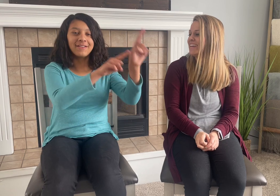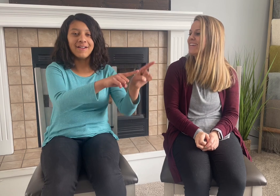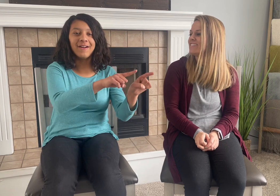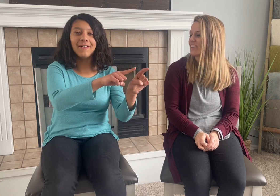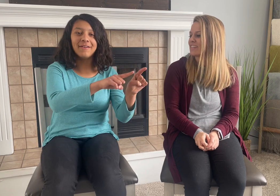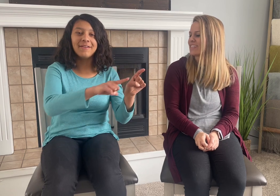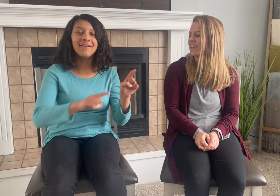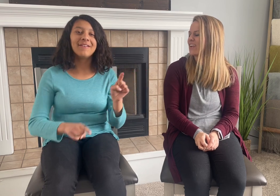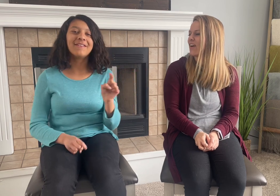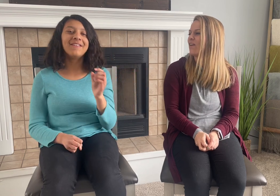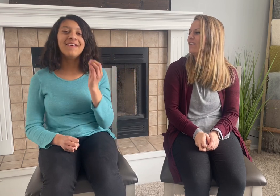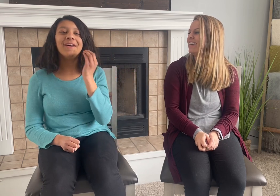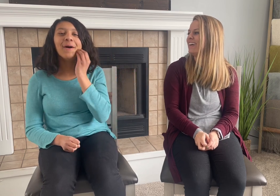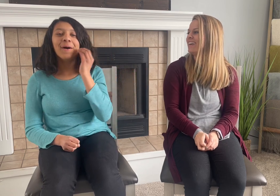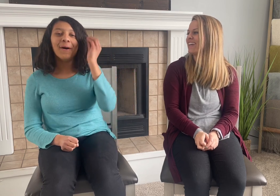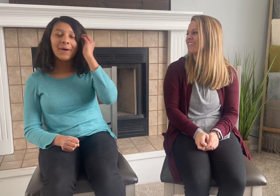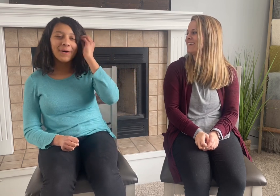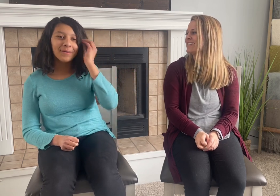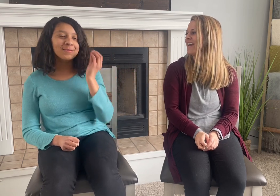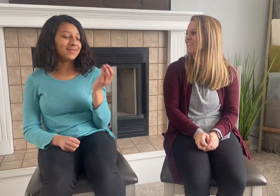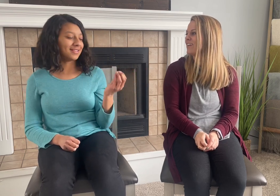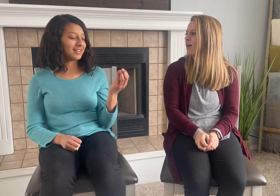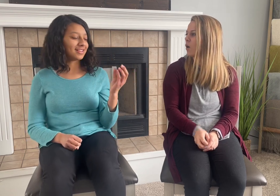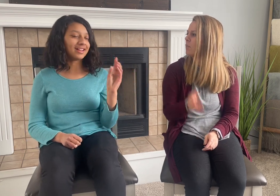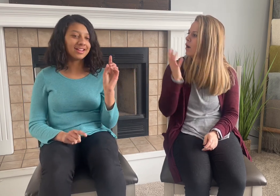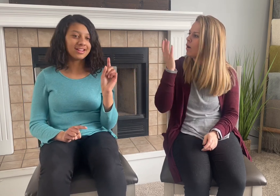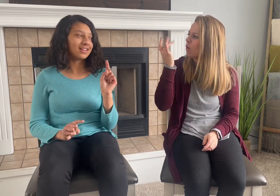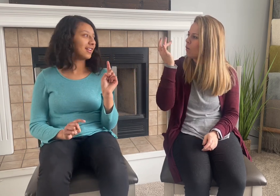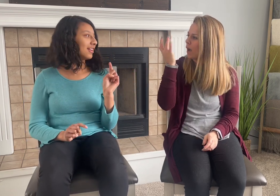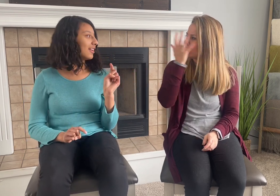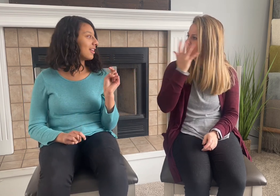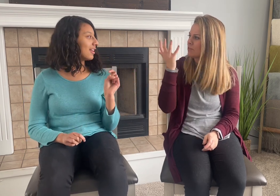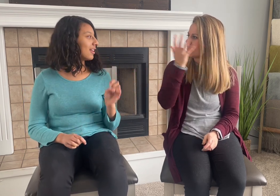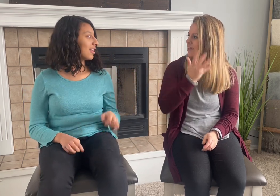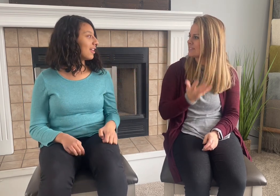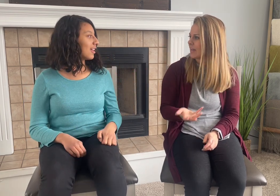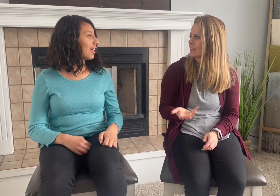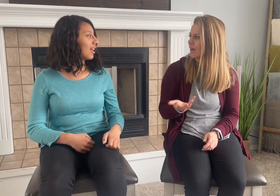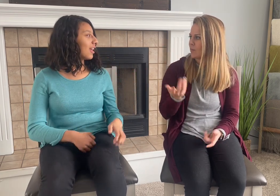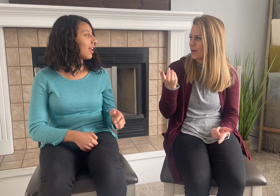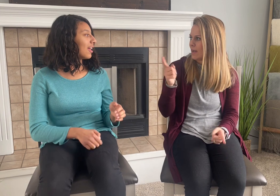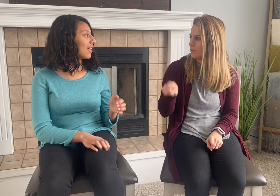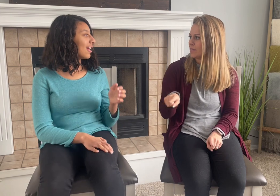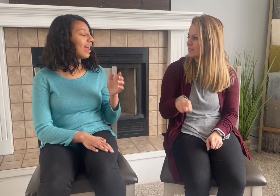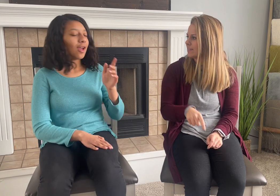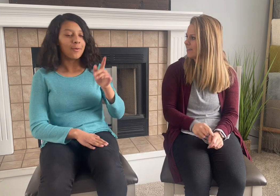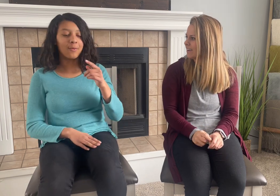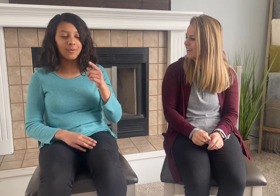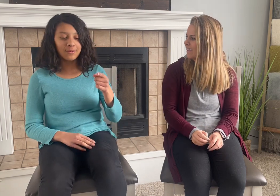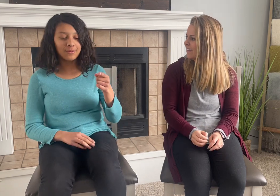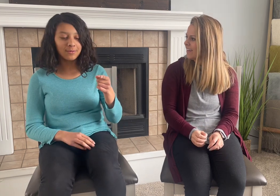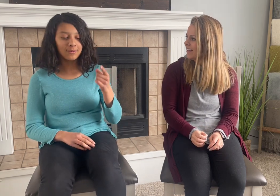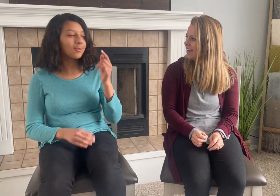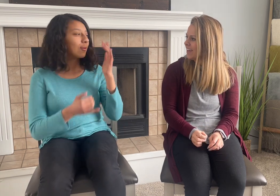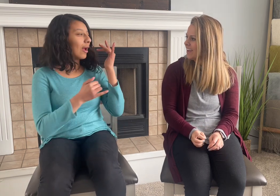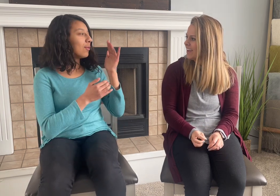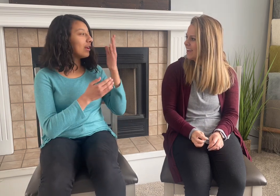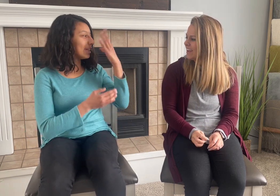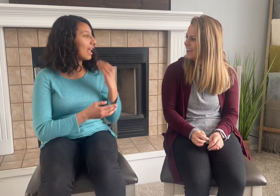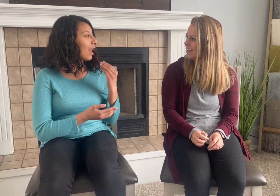So you're going to sign go like this and then home. Why was your face like that? What happened? She do we take a